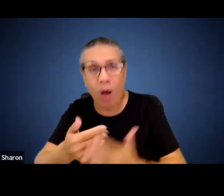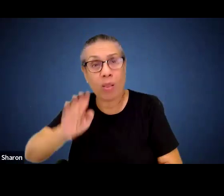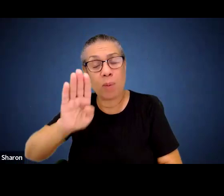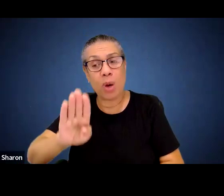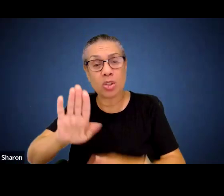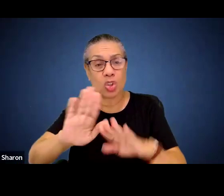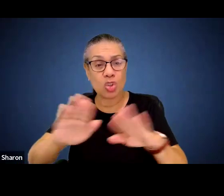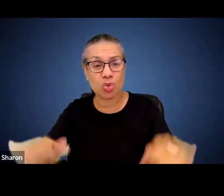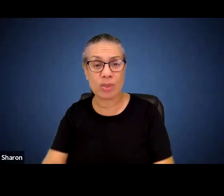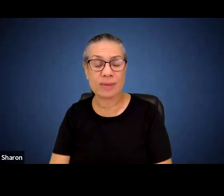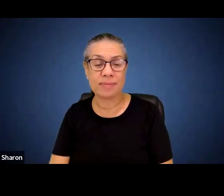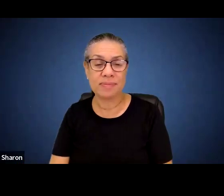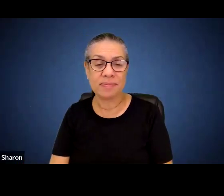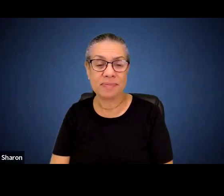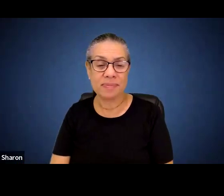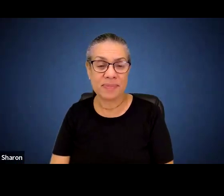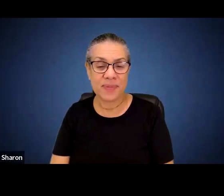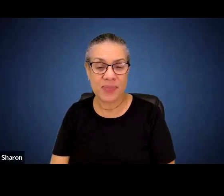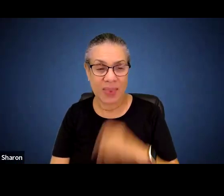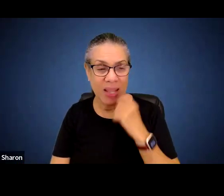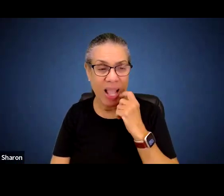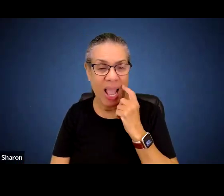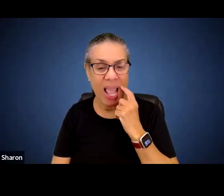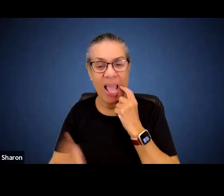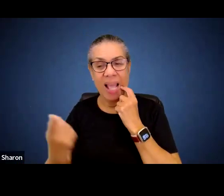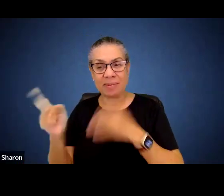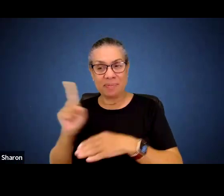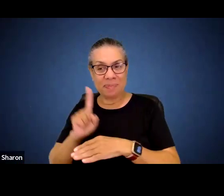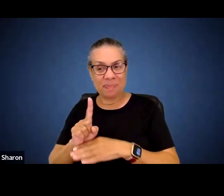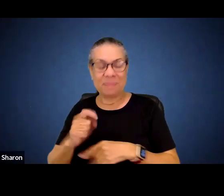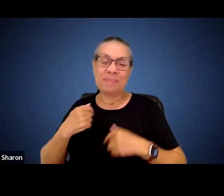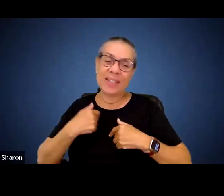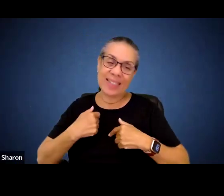I think I'm going into my 14th or 15th hour of work right now, so I'm going to try to keep it straight.